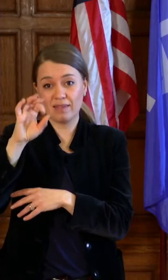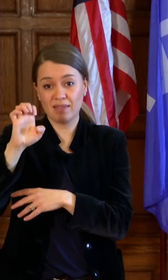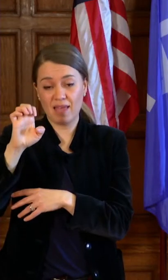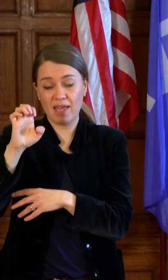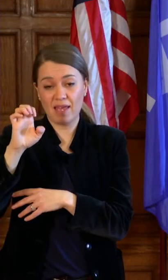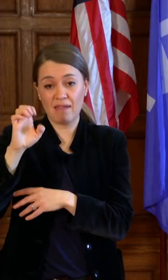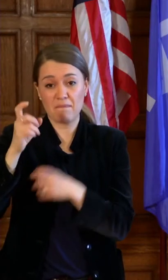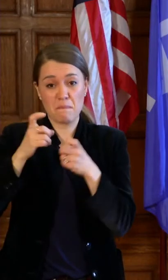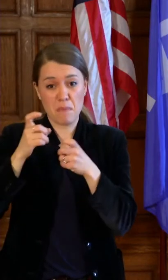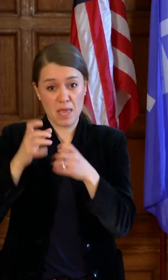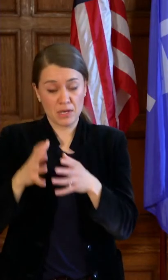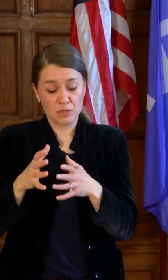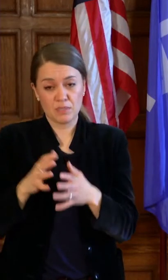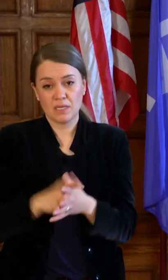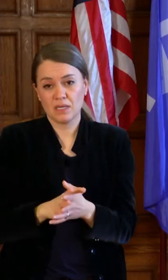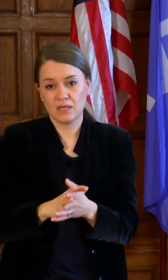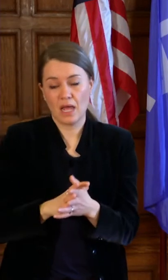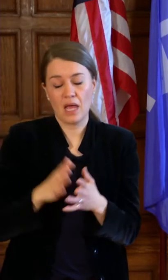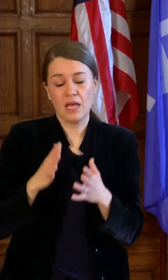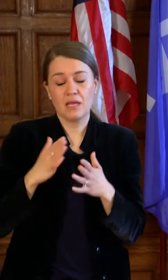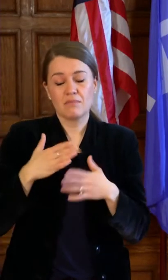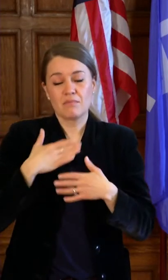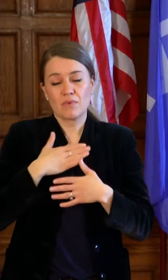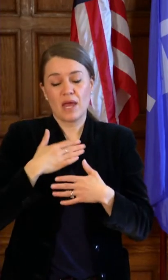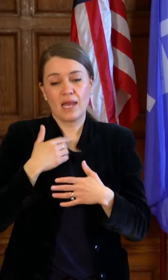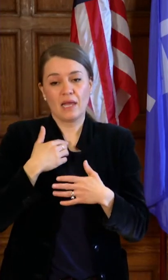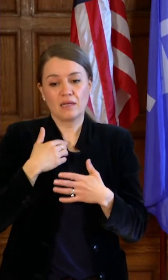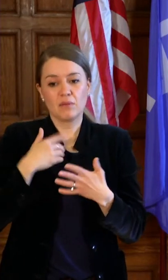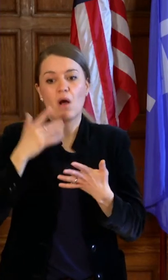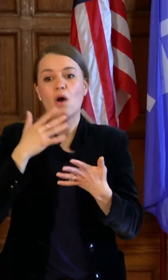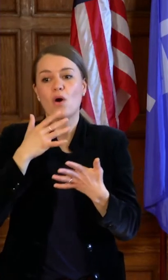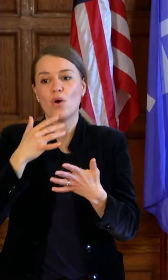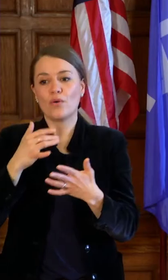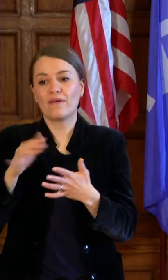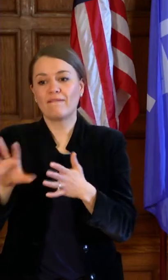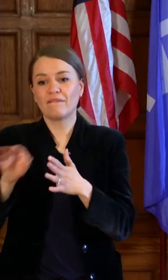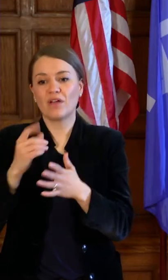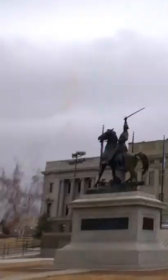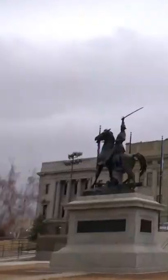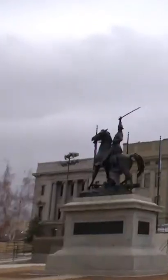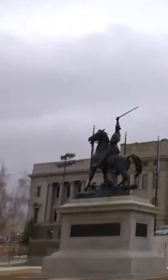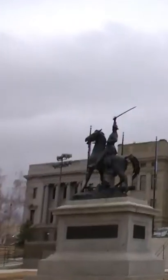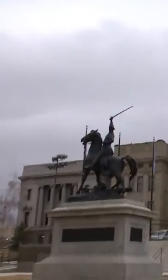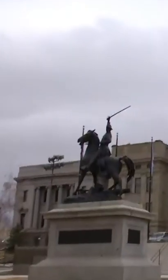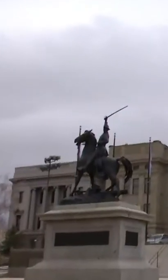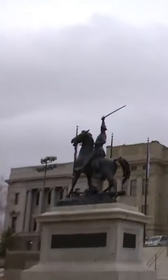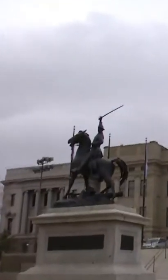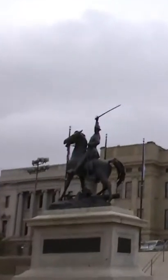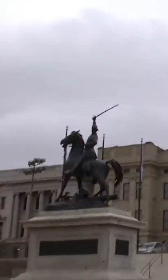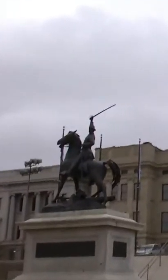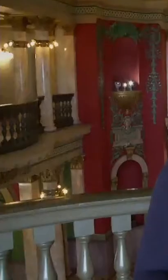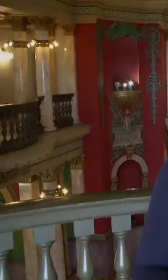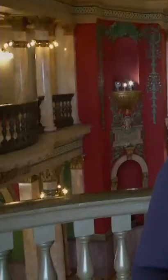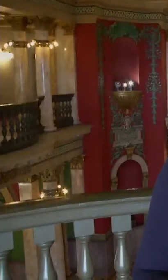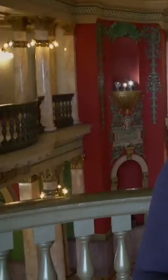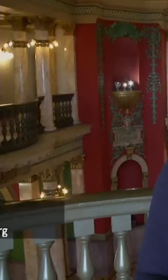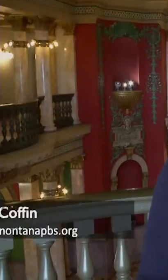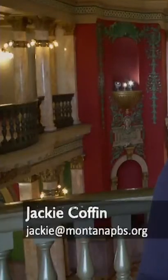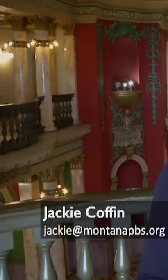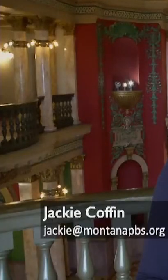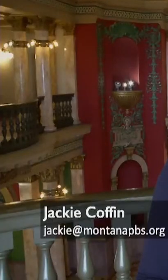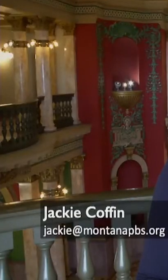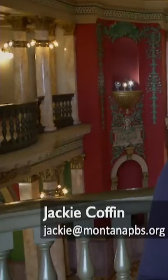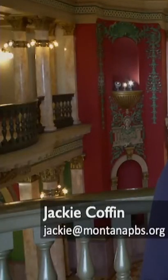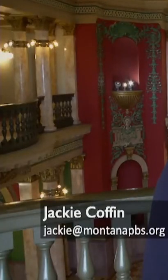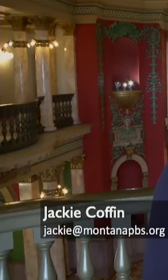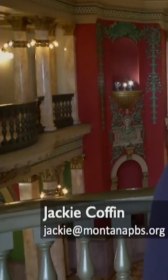box last night. It was a good refresher for me, but in hindsight, I wouldn't have done anything differently. That's all the time we have